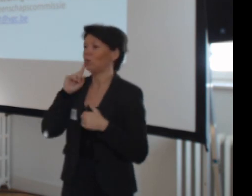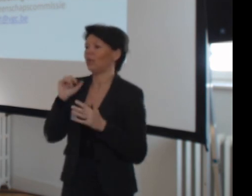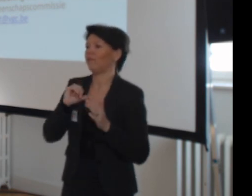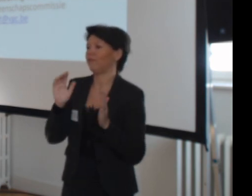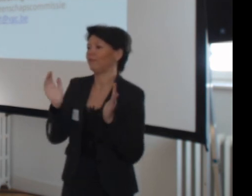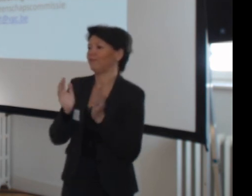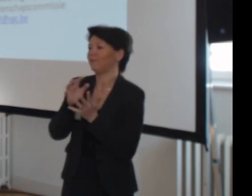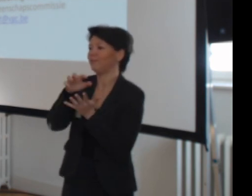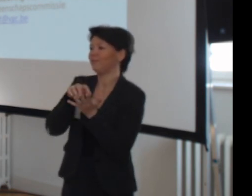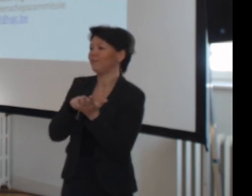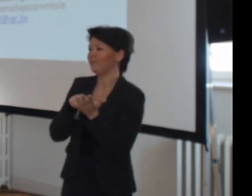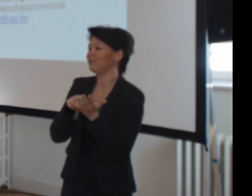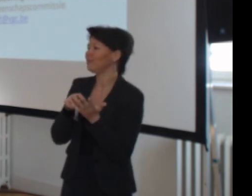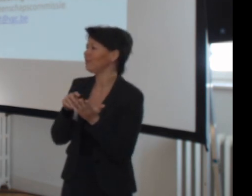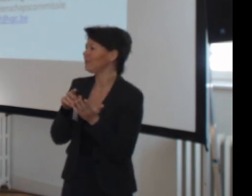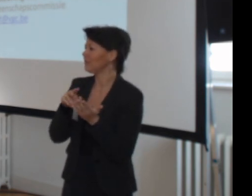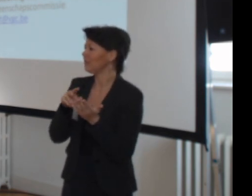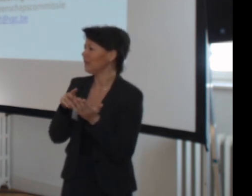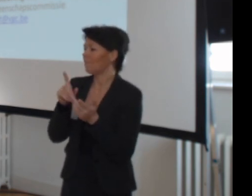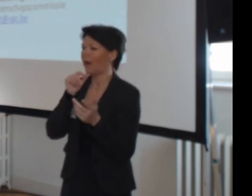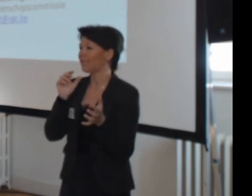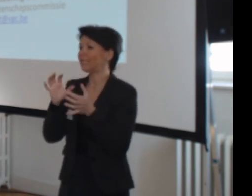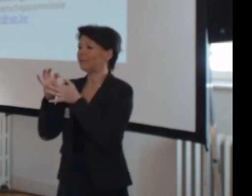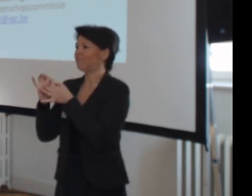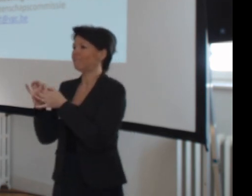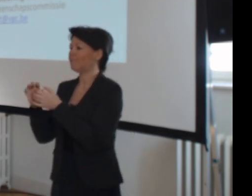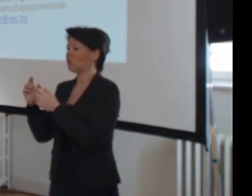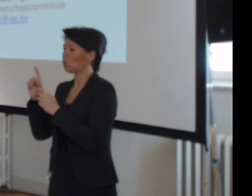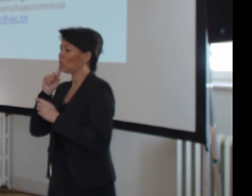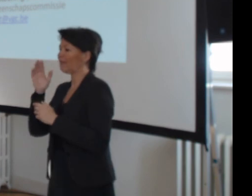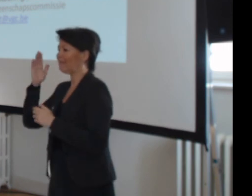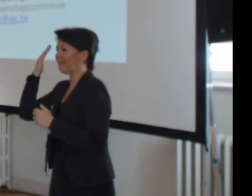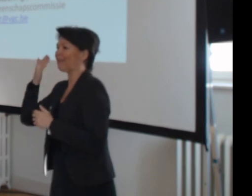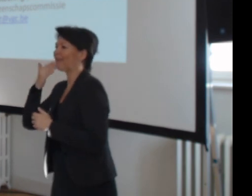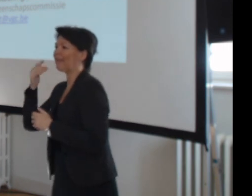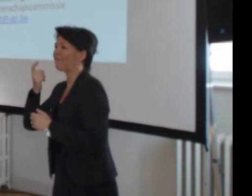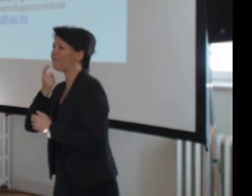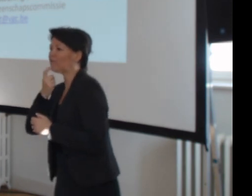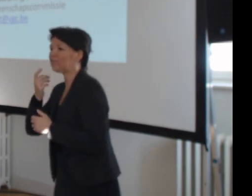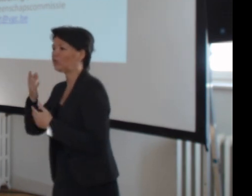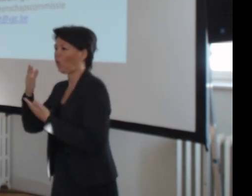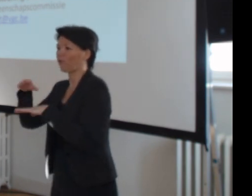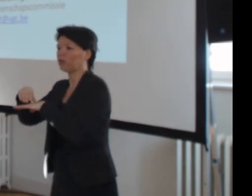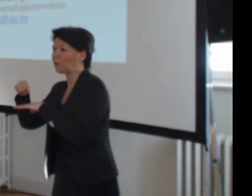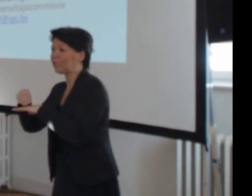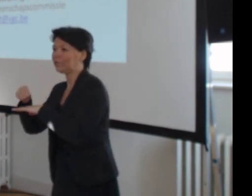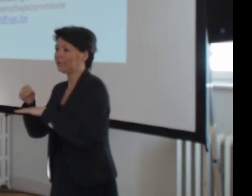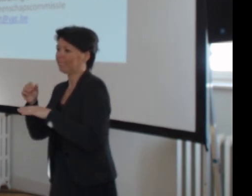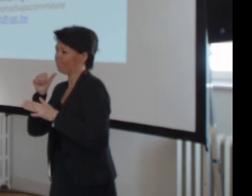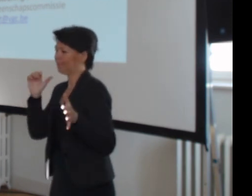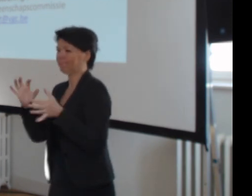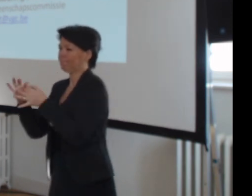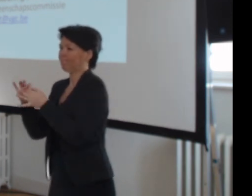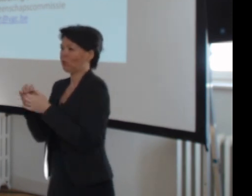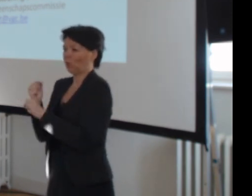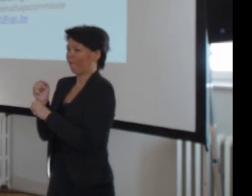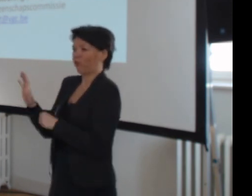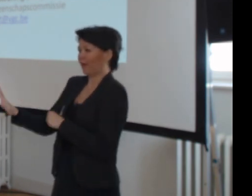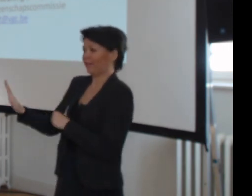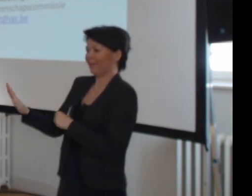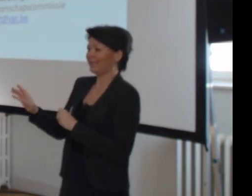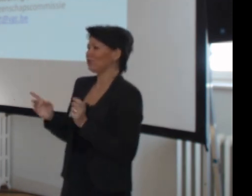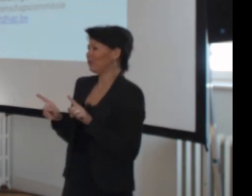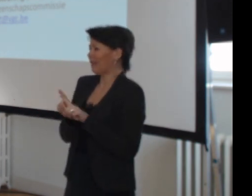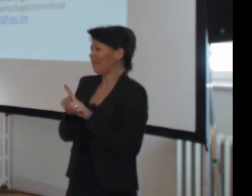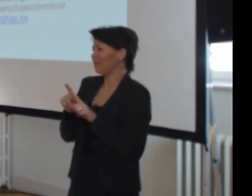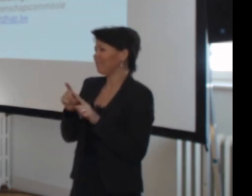cover persons who cannot speak Finnish or willing to speak Finnish or Swedish. And that's a legal